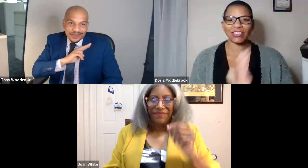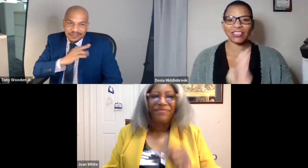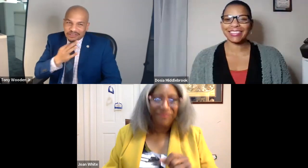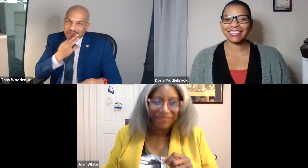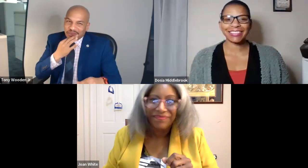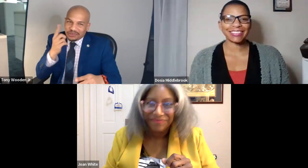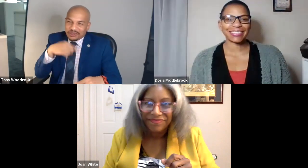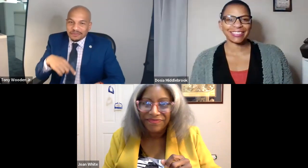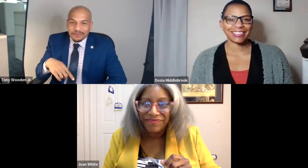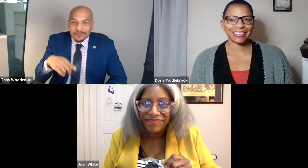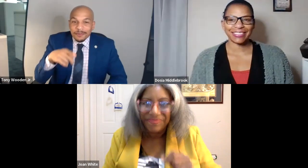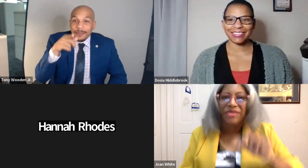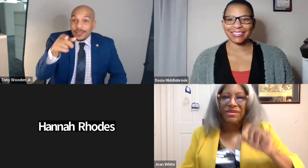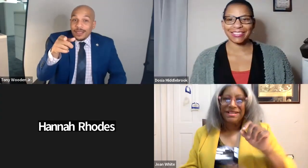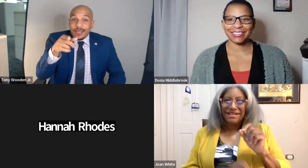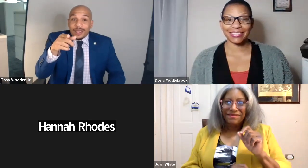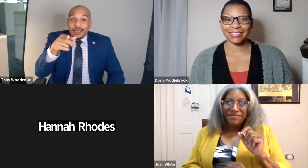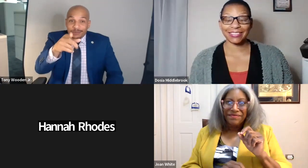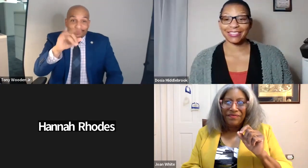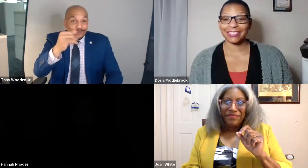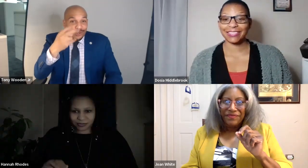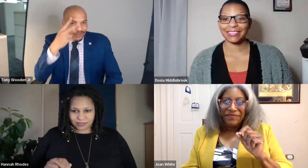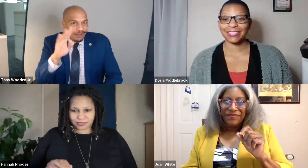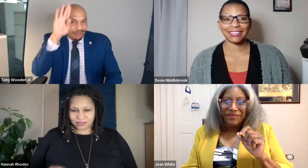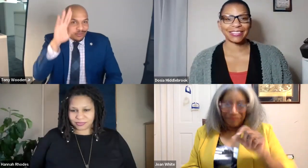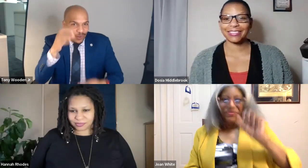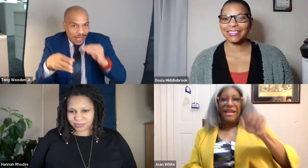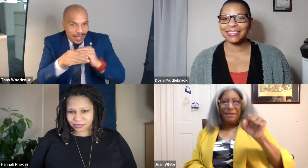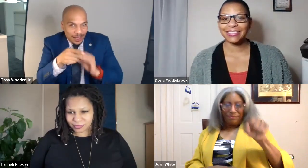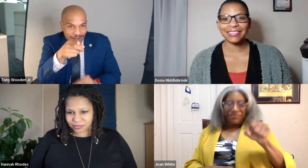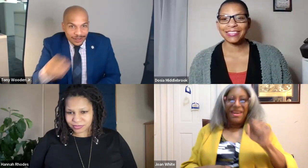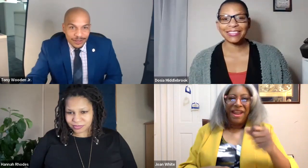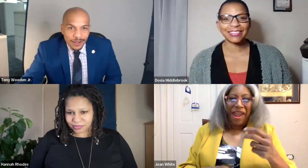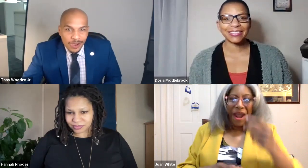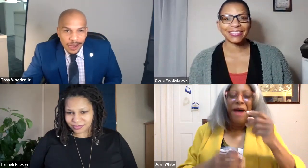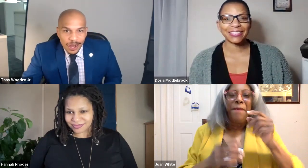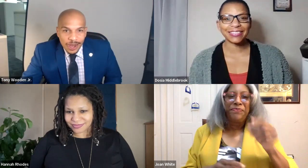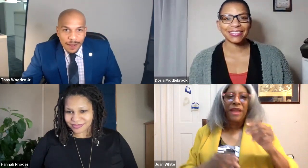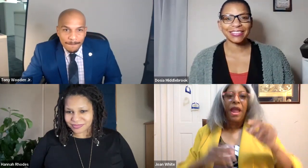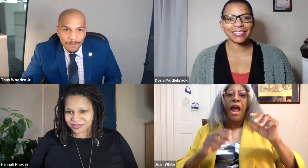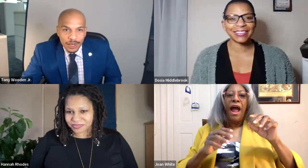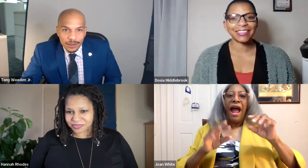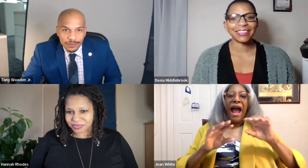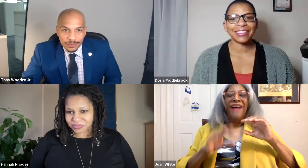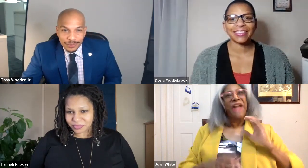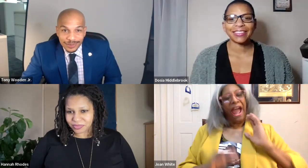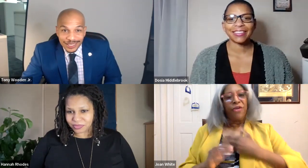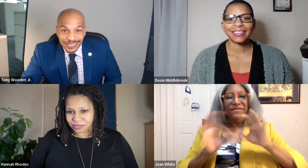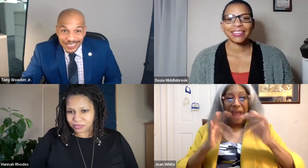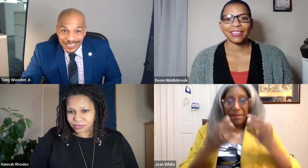Okay, we got Dosia. Hannah's gonna come in a second. There she is. Joan, you had your hand up, go for it. This